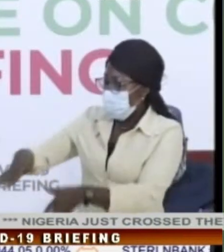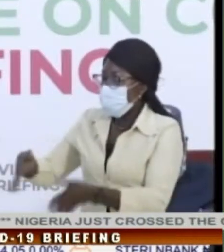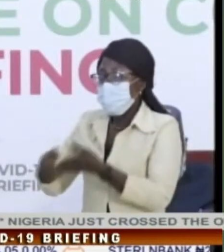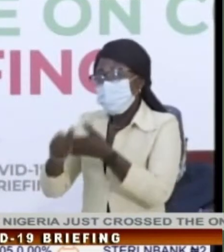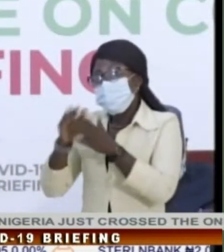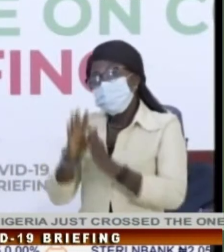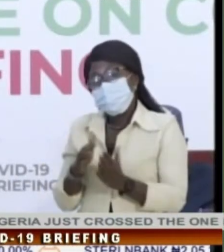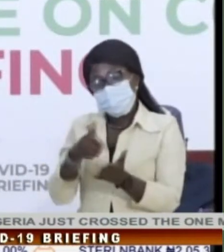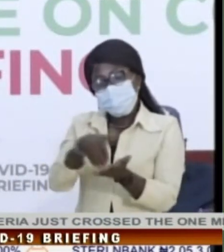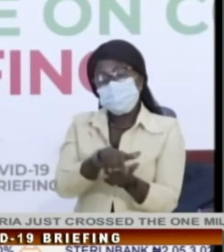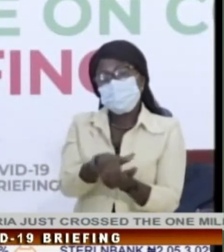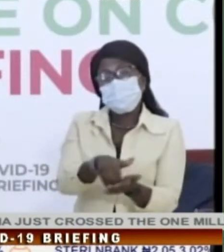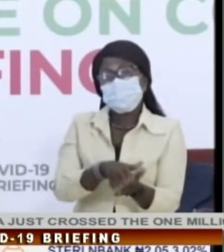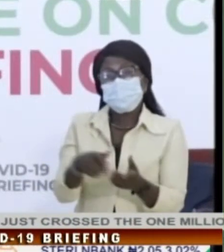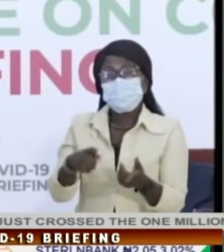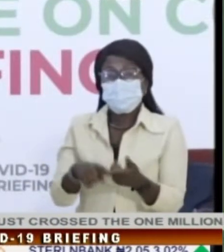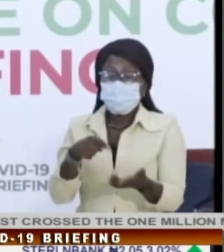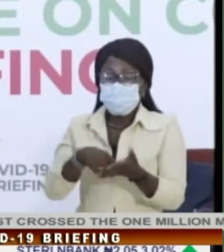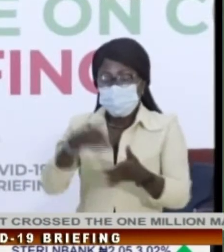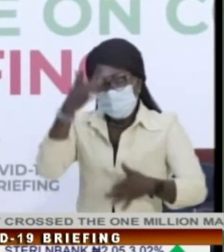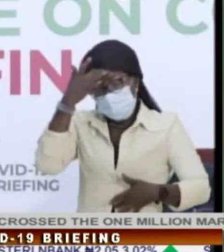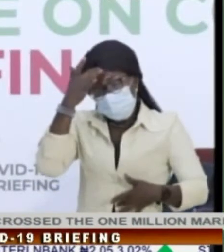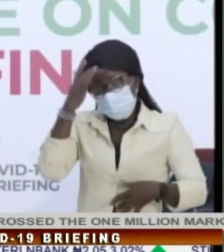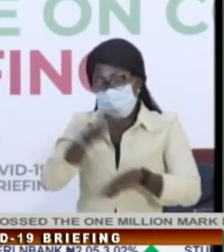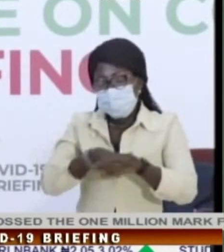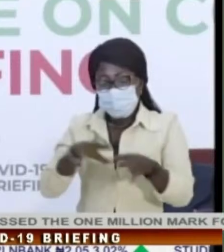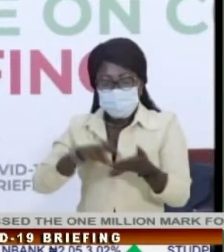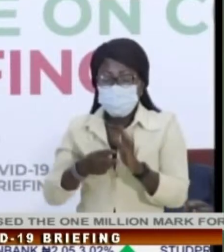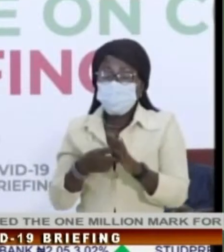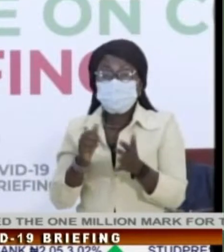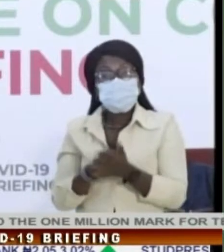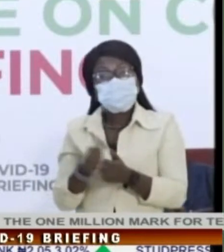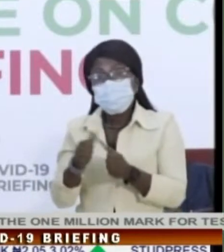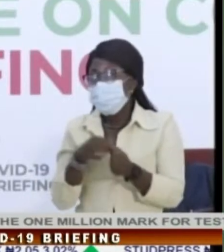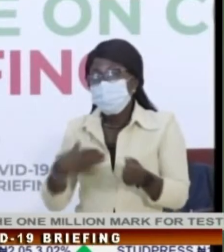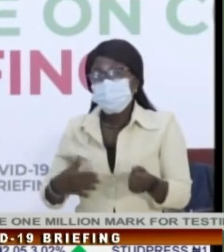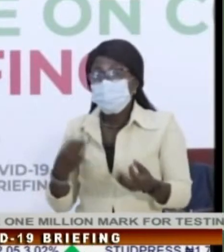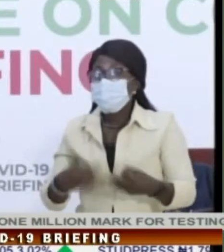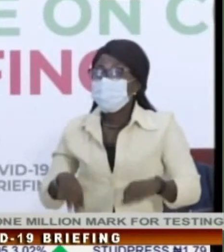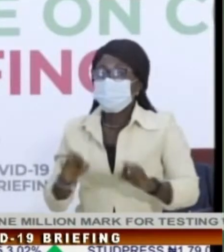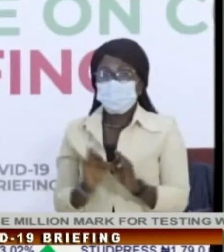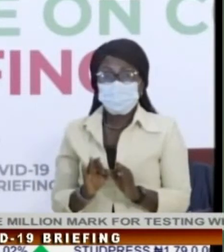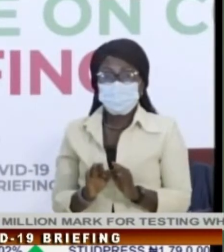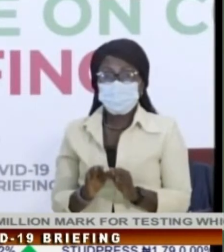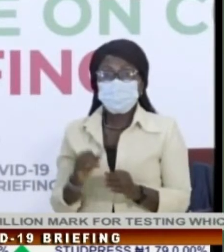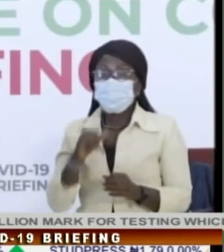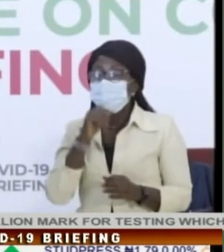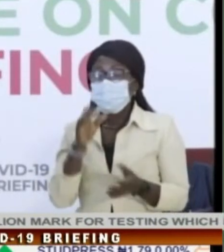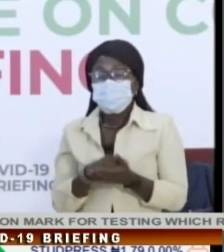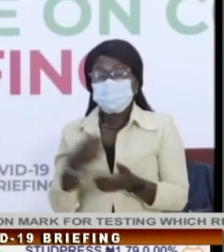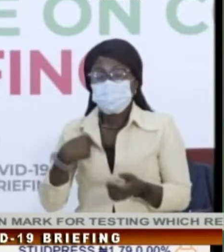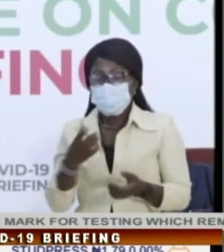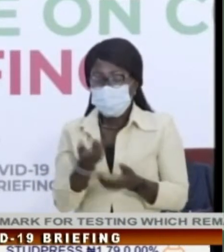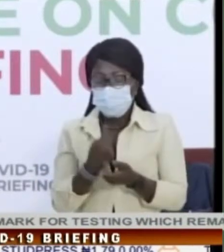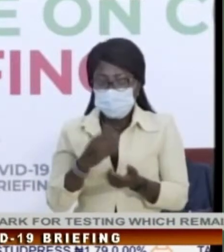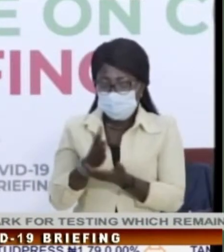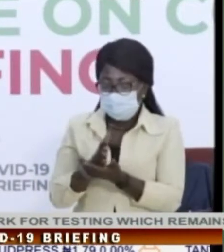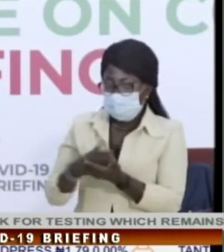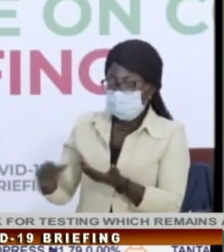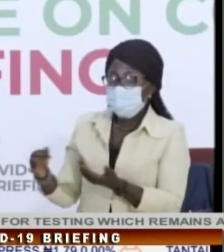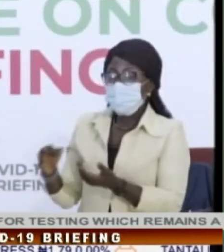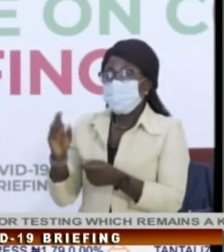to COVID-19. It doesn't mean that you want to prioritize politicians. That is not correct. I emphasized